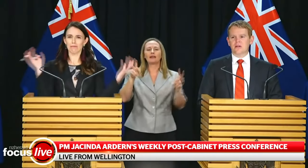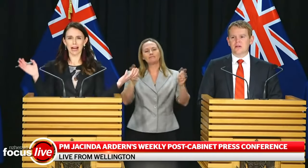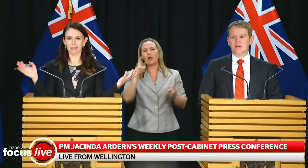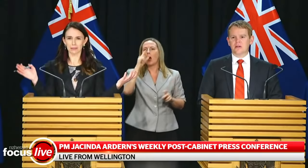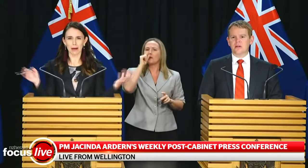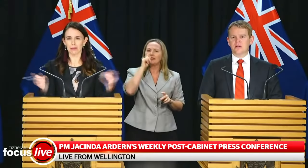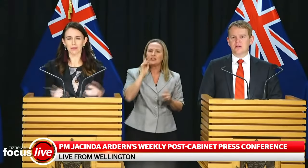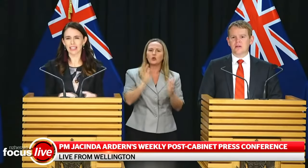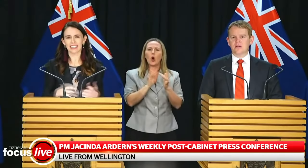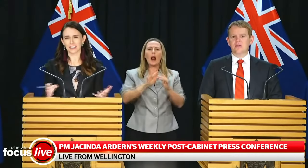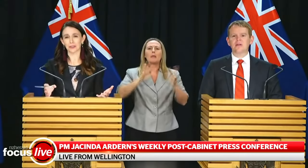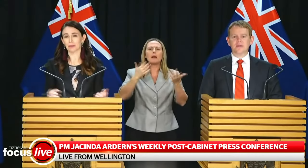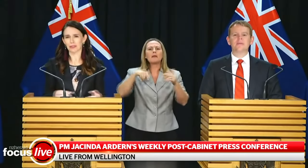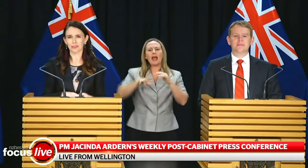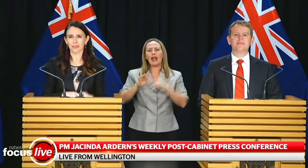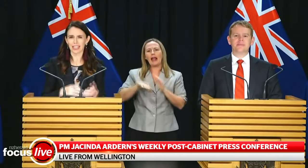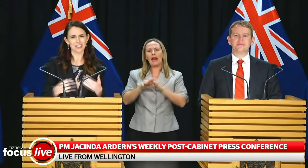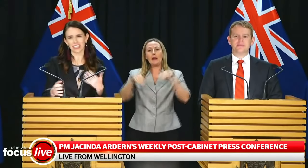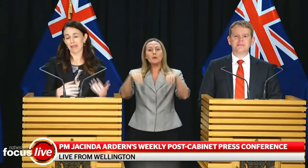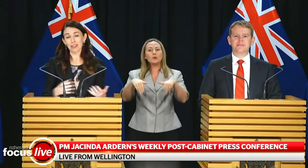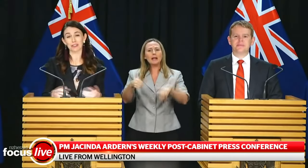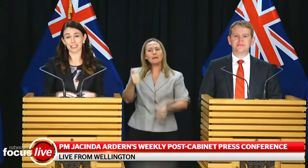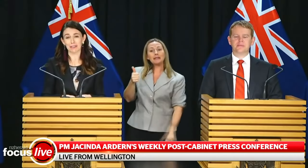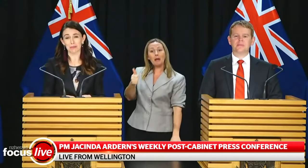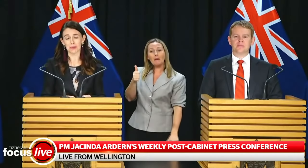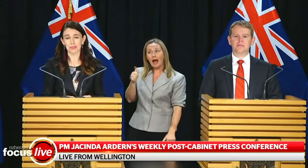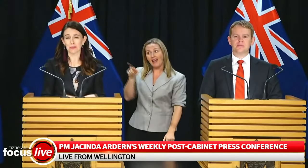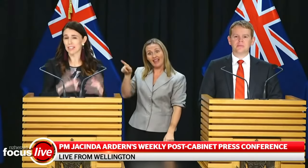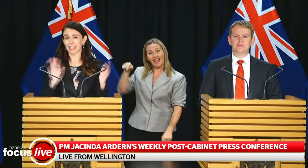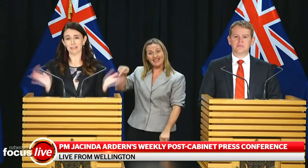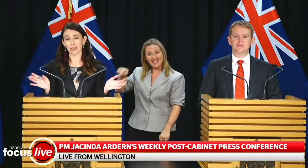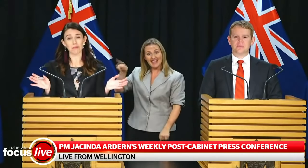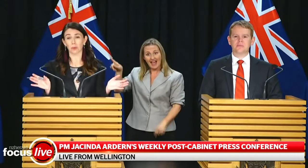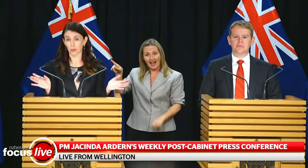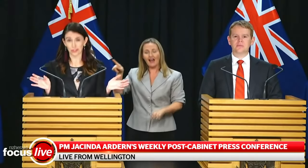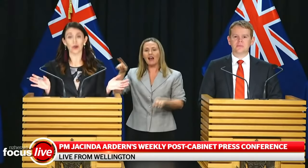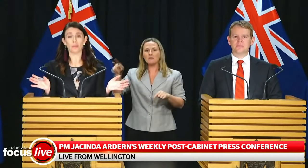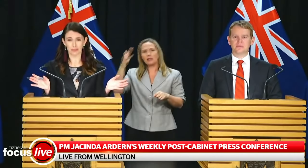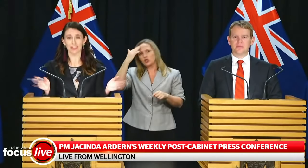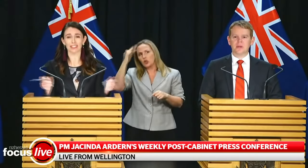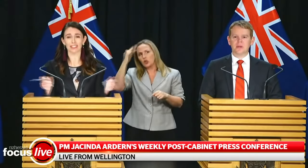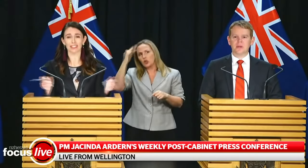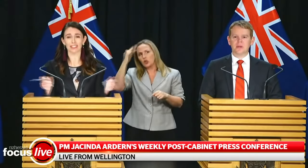been some part of Te Papa. We can't determine whether or not they actually came in contact with the person. We've taken a very broad scope for this purpose.